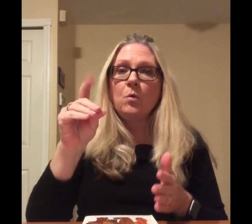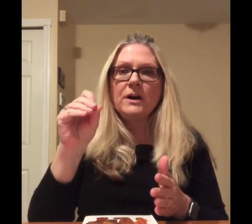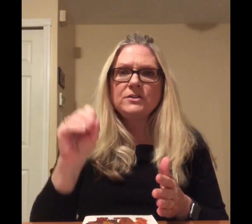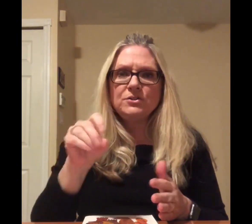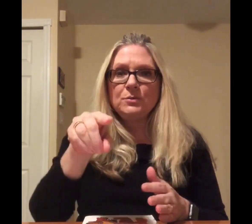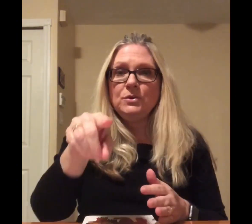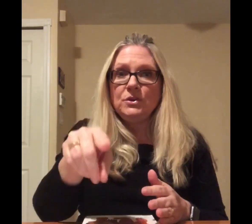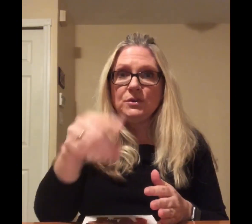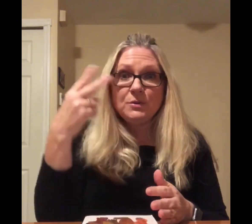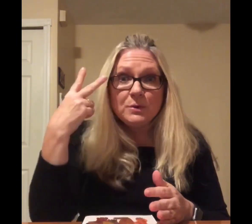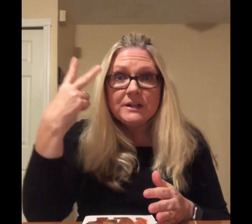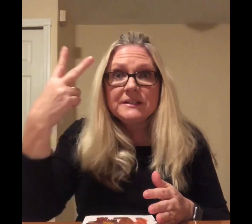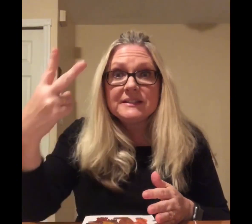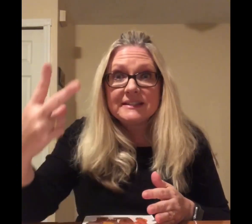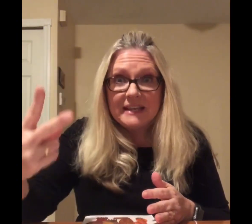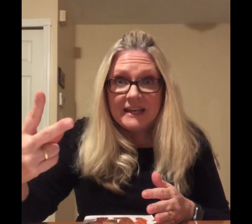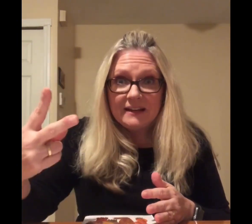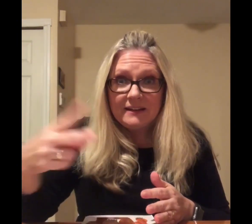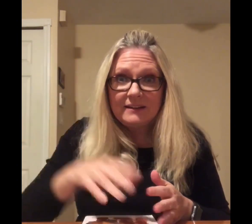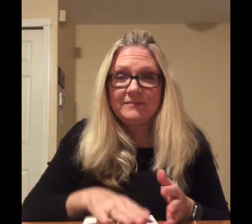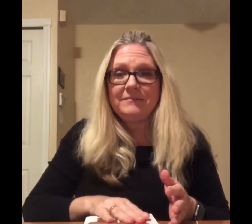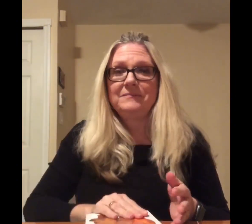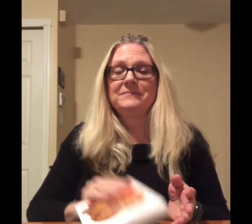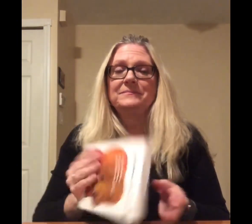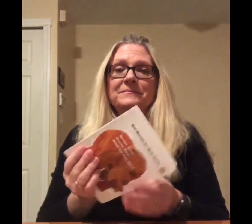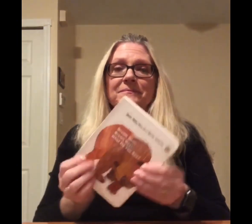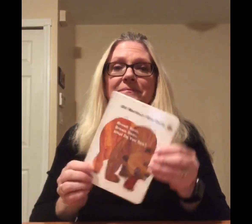what do you see?